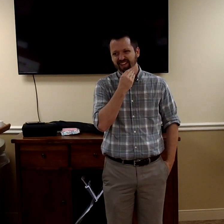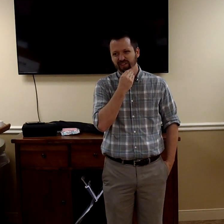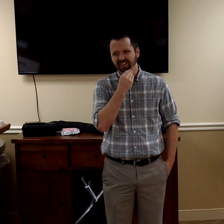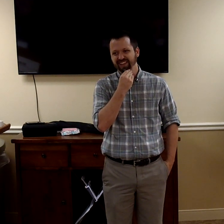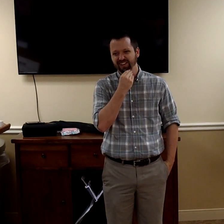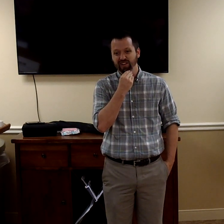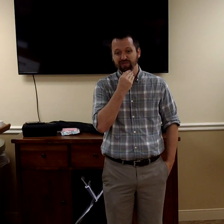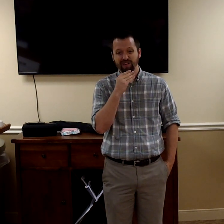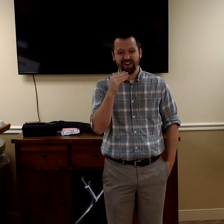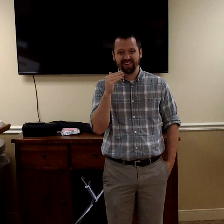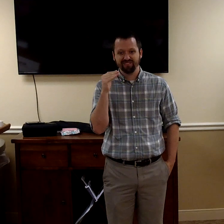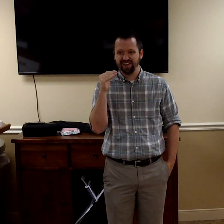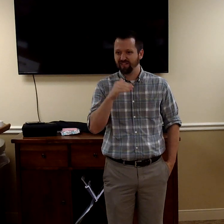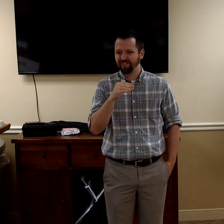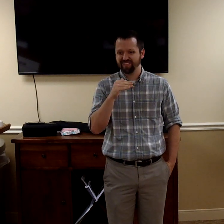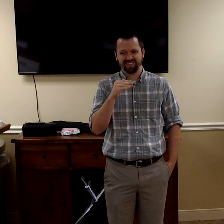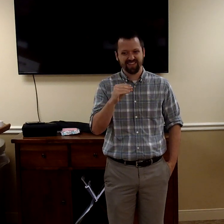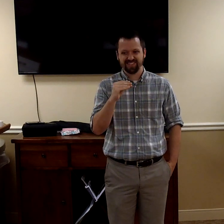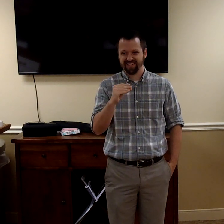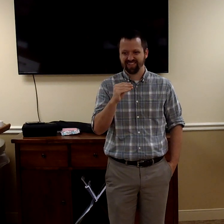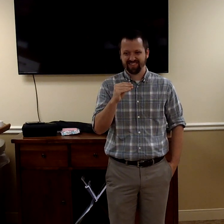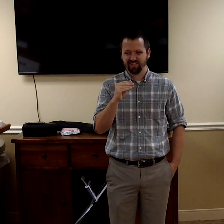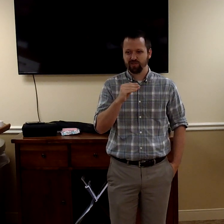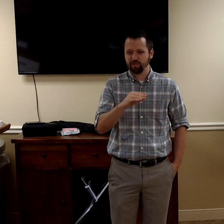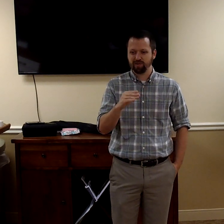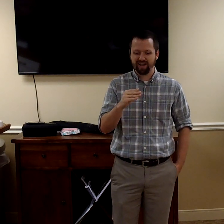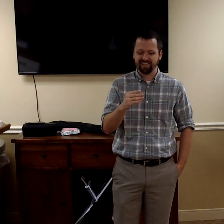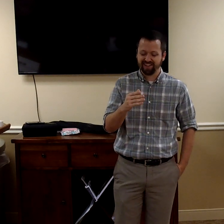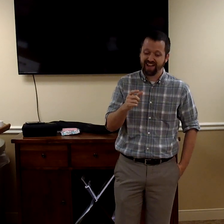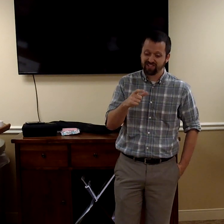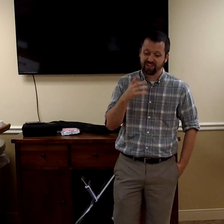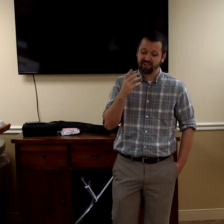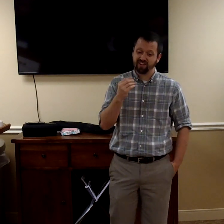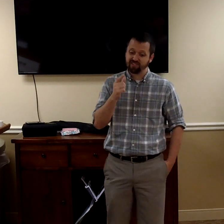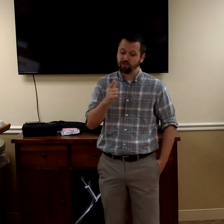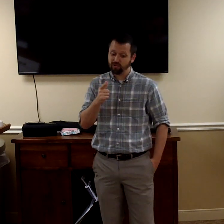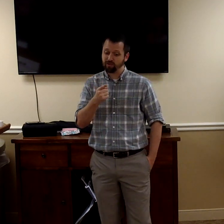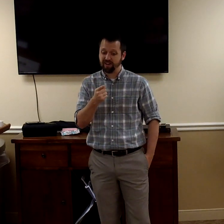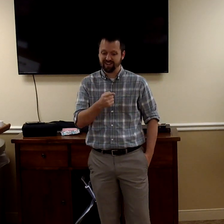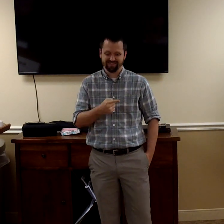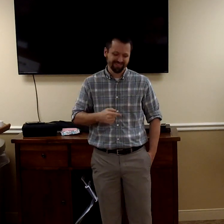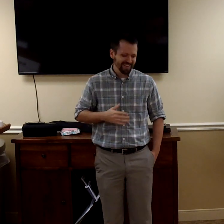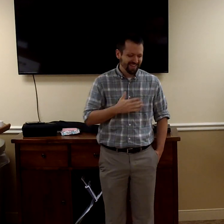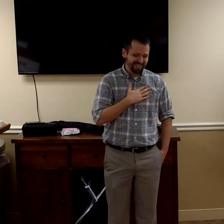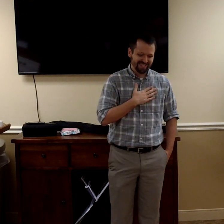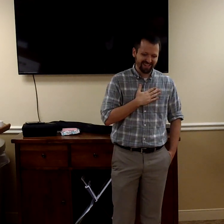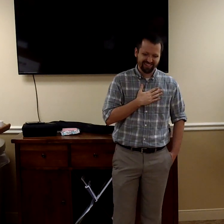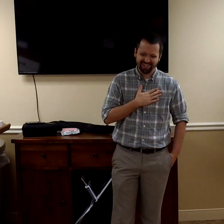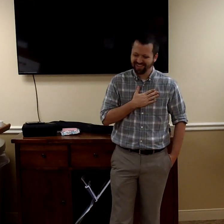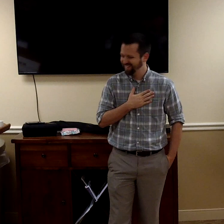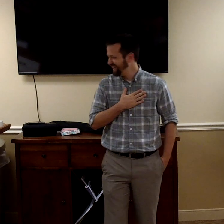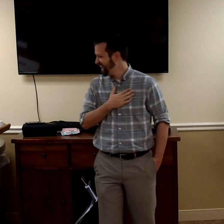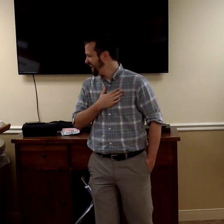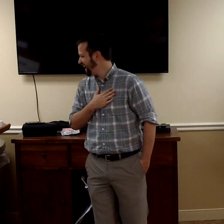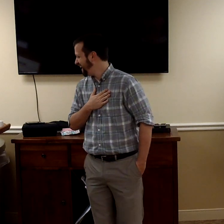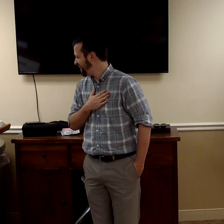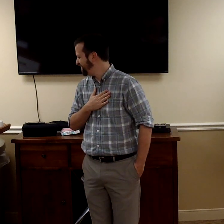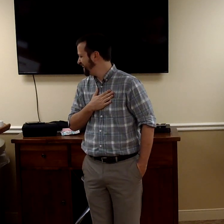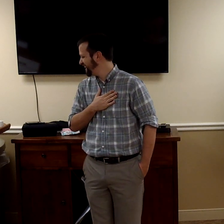So he called his mom right in the middle of his teaching because the students wouldn't be quiet. He's like, yeah, I should have gone to law school. You were right. So, yeah,